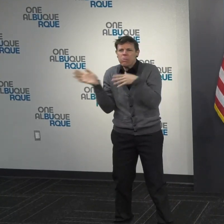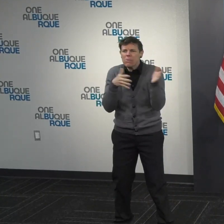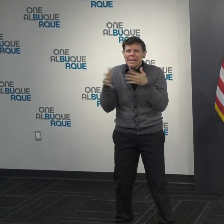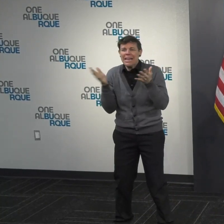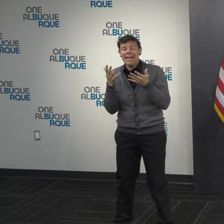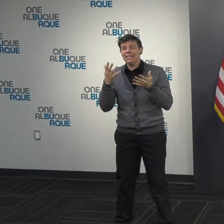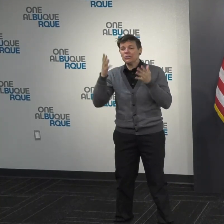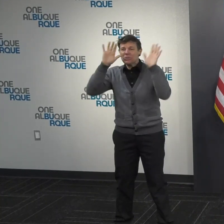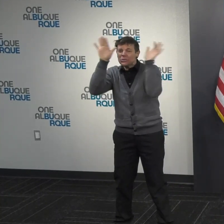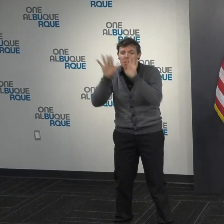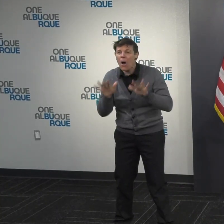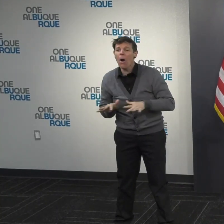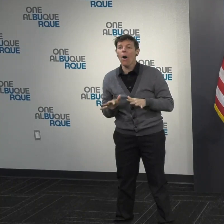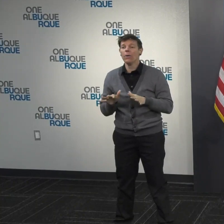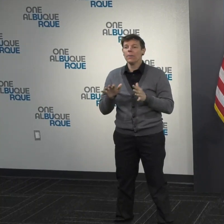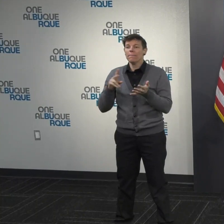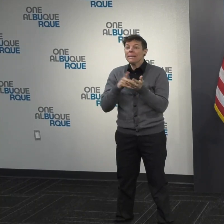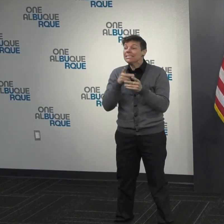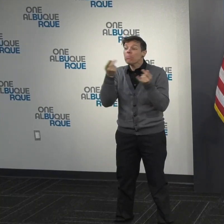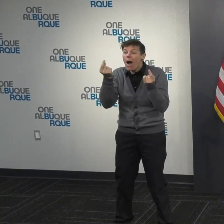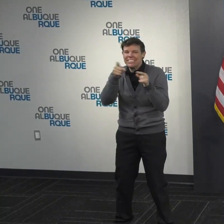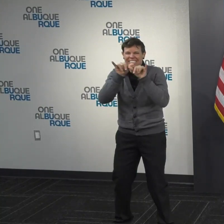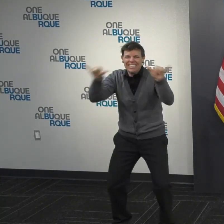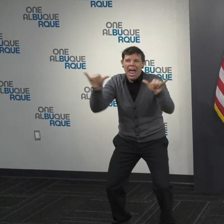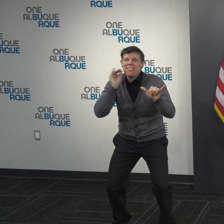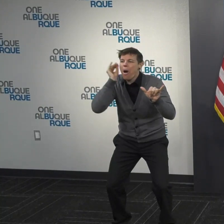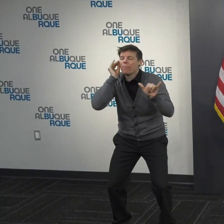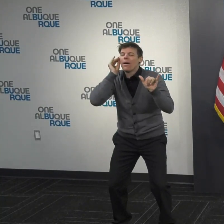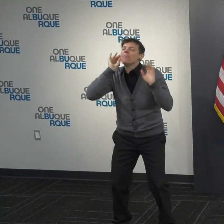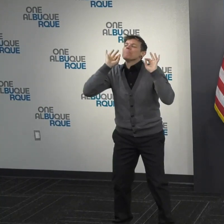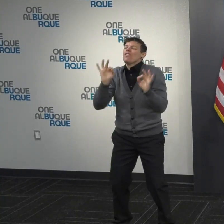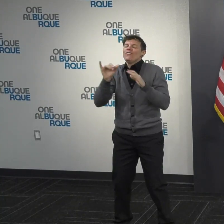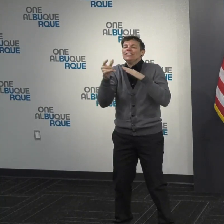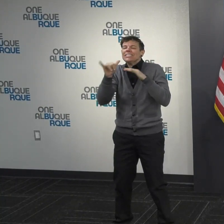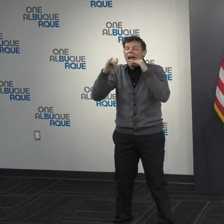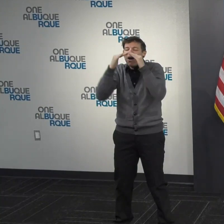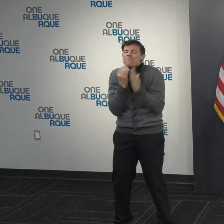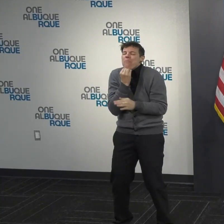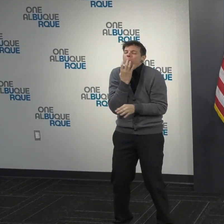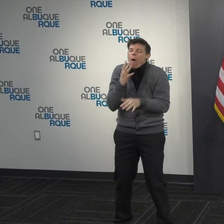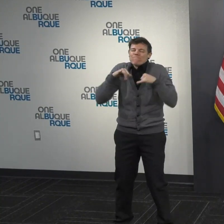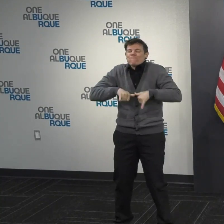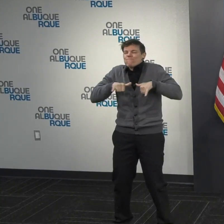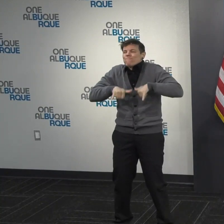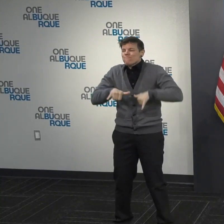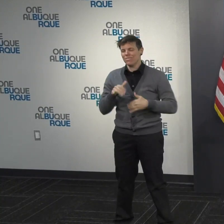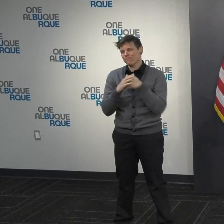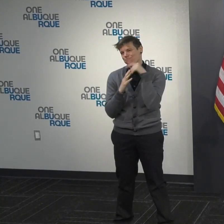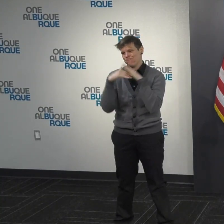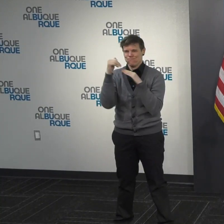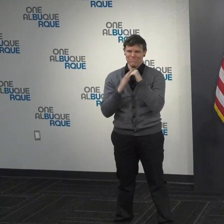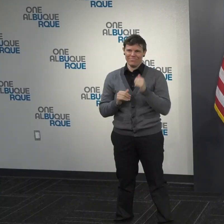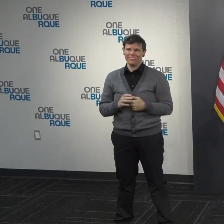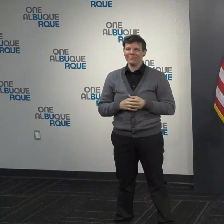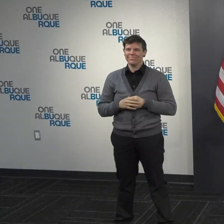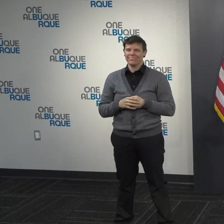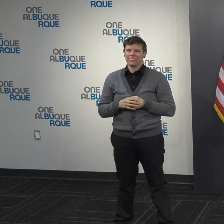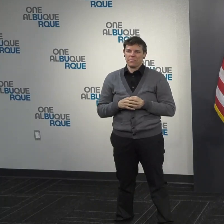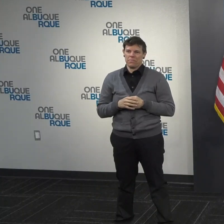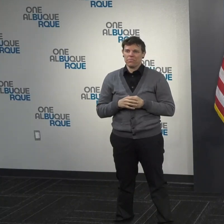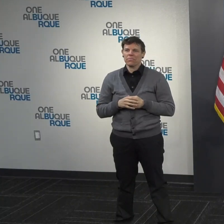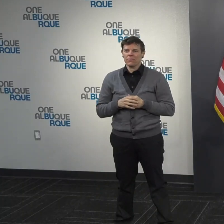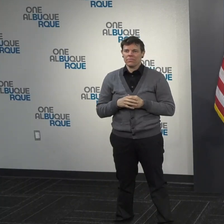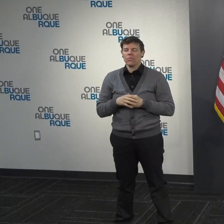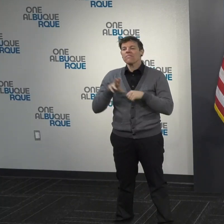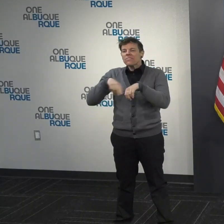this is great for social distancing. So I think it was a good message, both from weather and, of course, for Easter